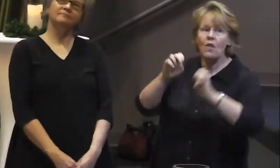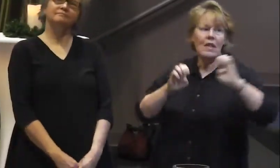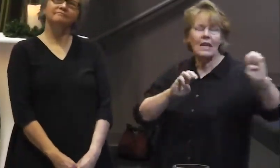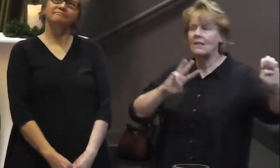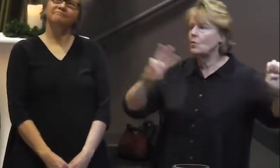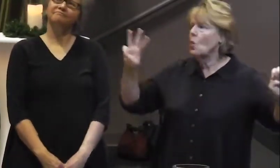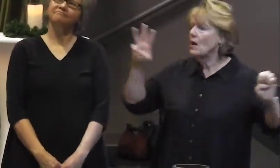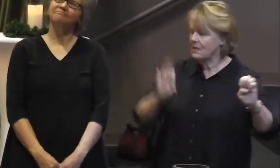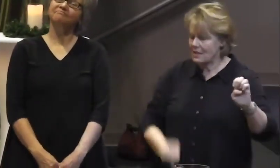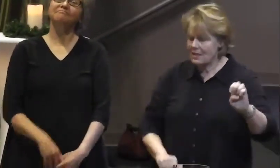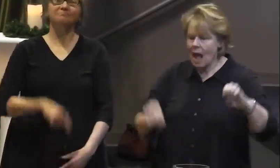south.